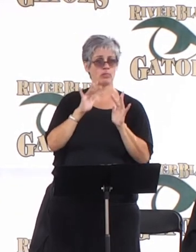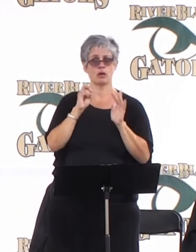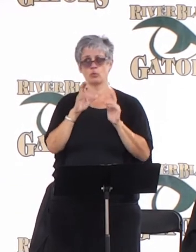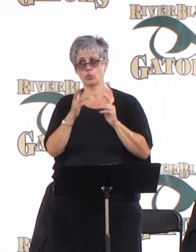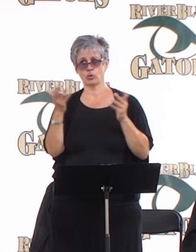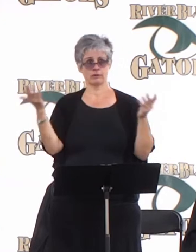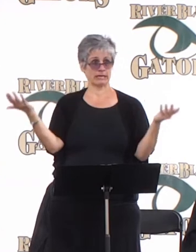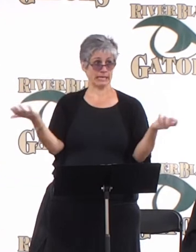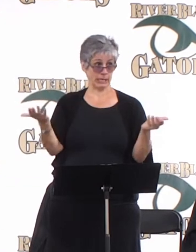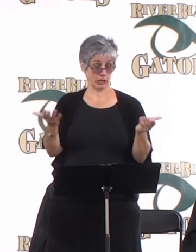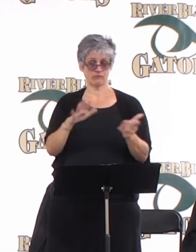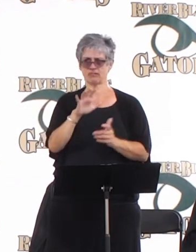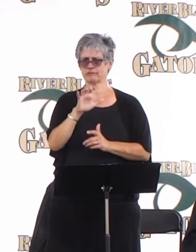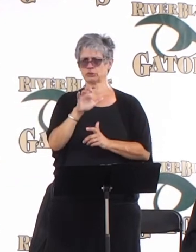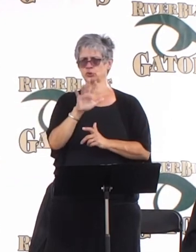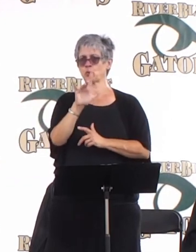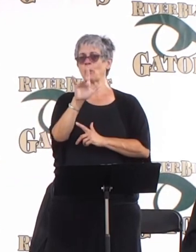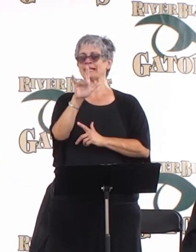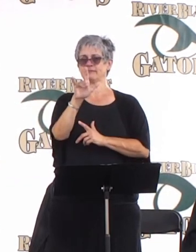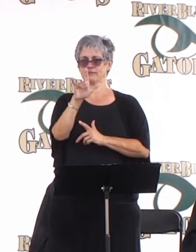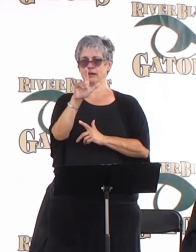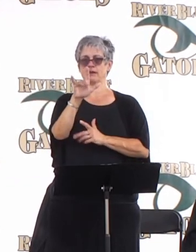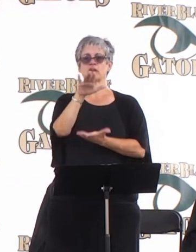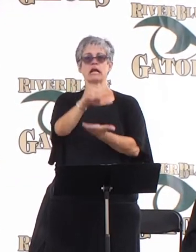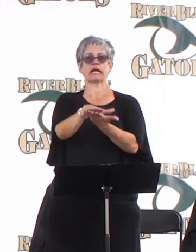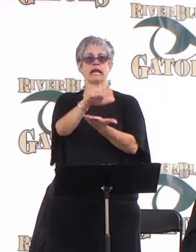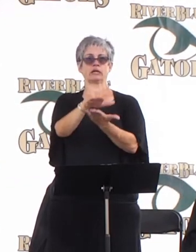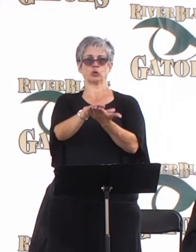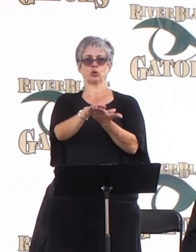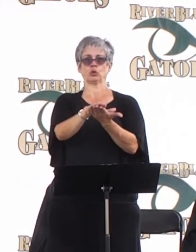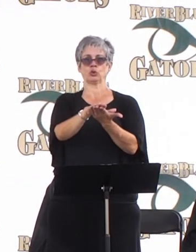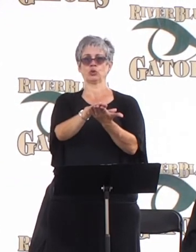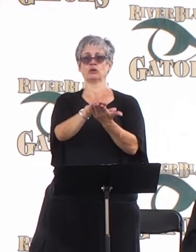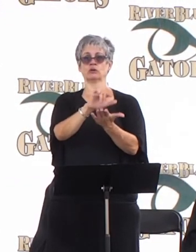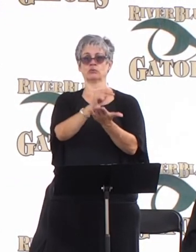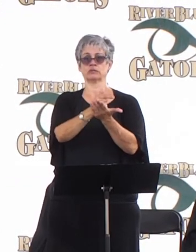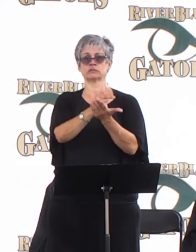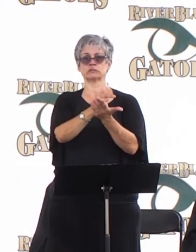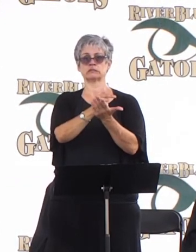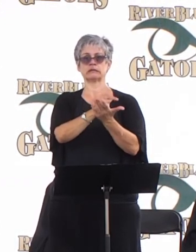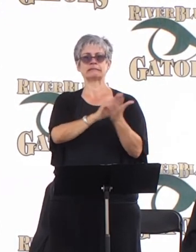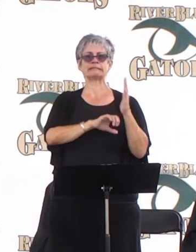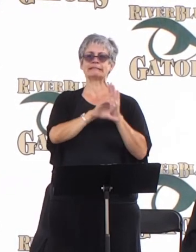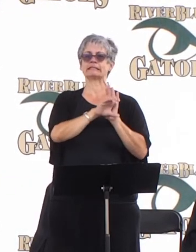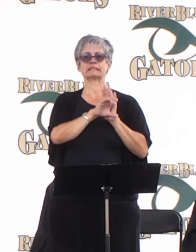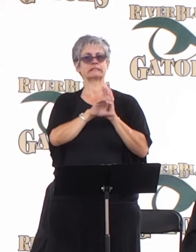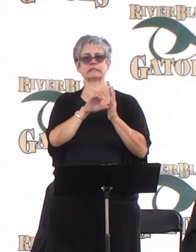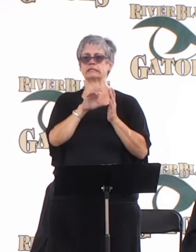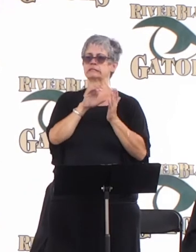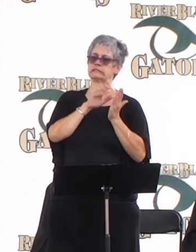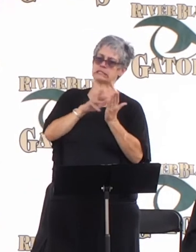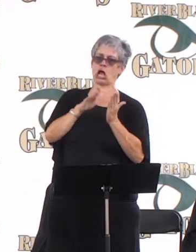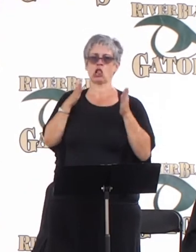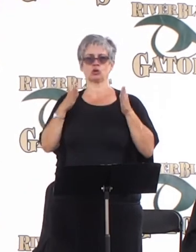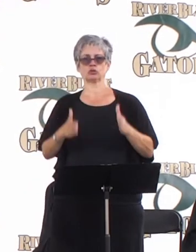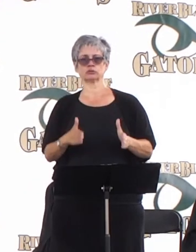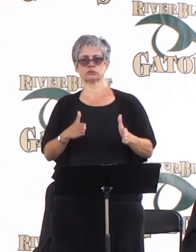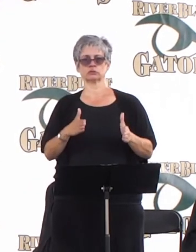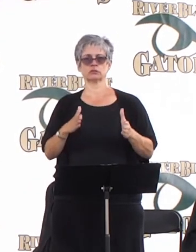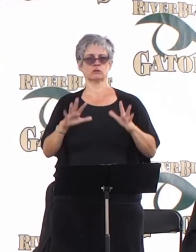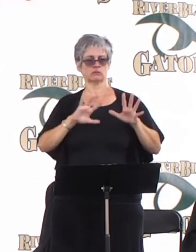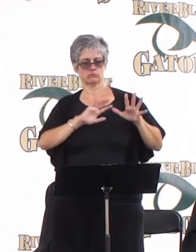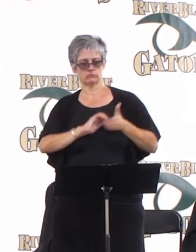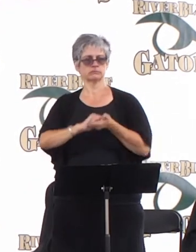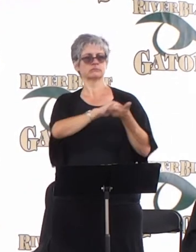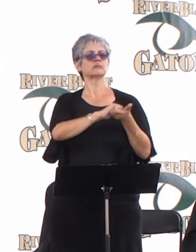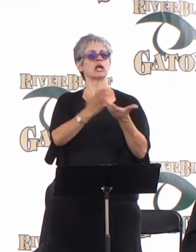525 Gator graduates, amazing citizen scholars, united through an unprecedented and historic global pandemic, are all